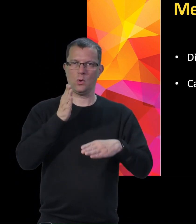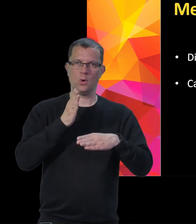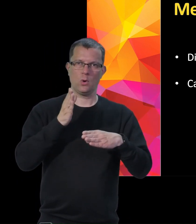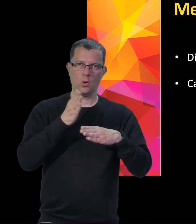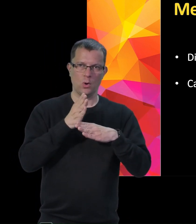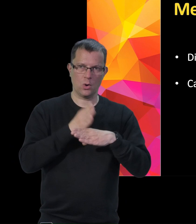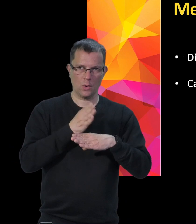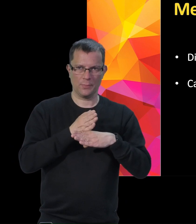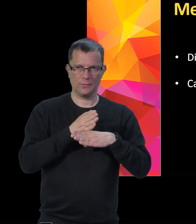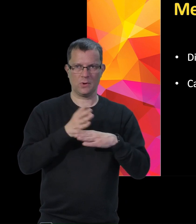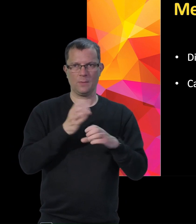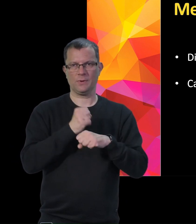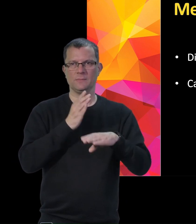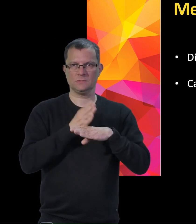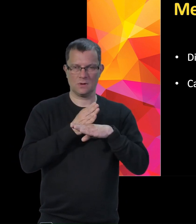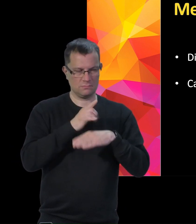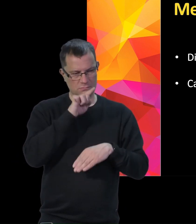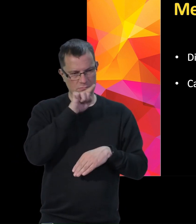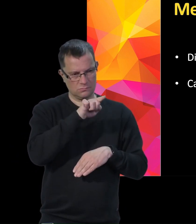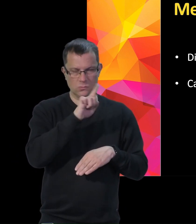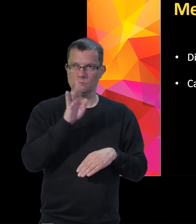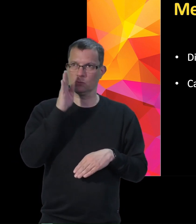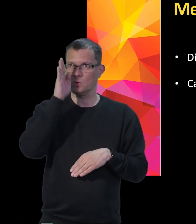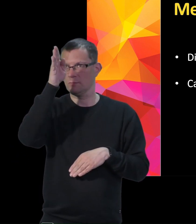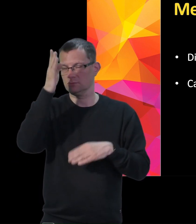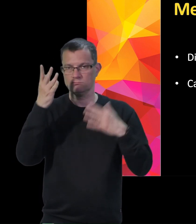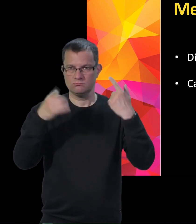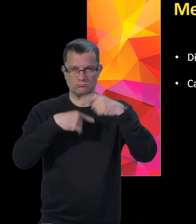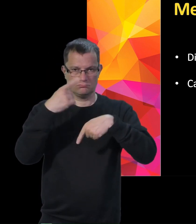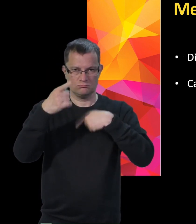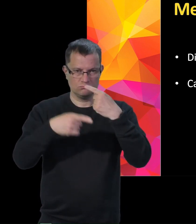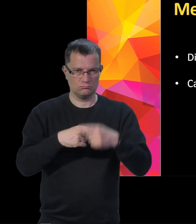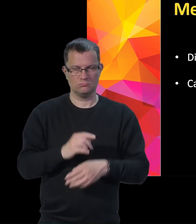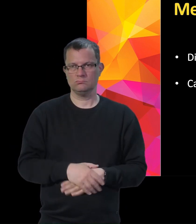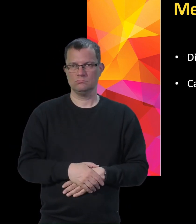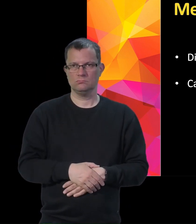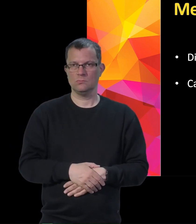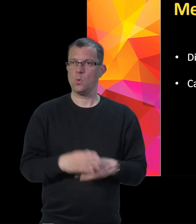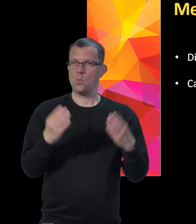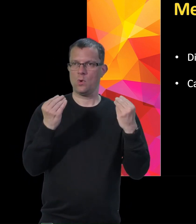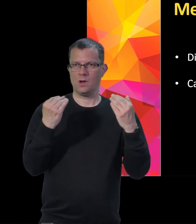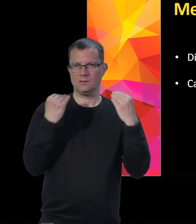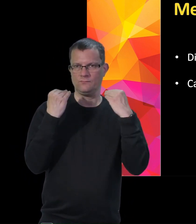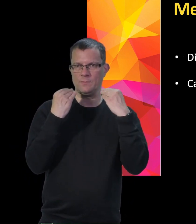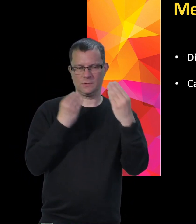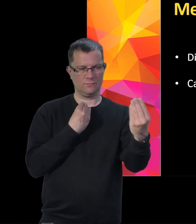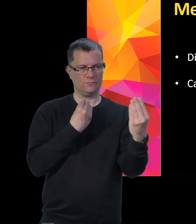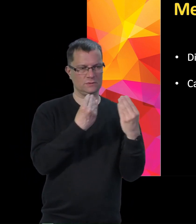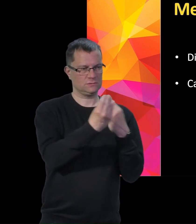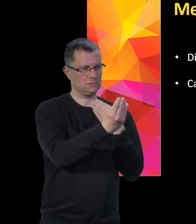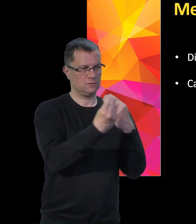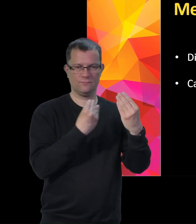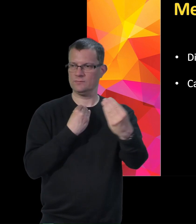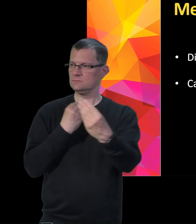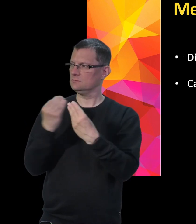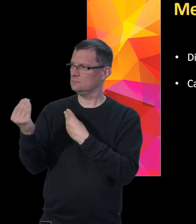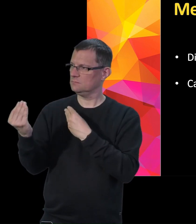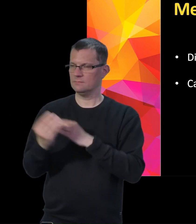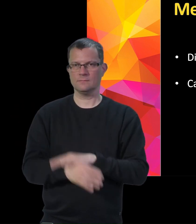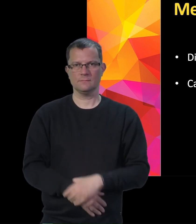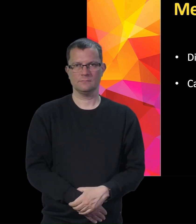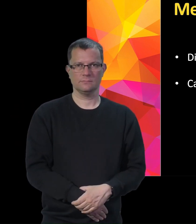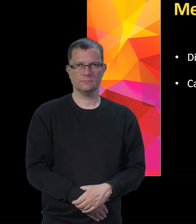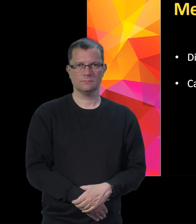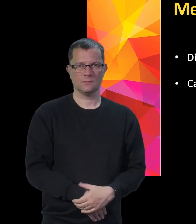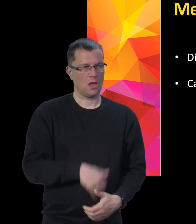Then we asked about wishes for new assistive products. And the last part was about how they received information